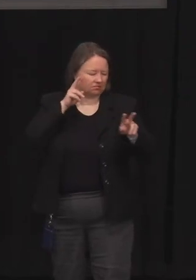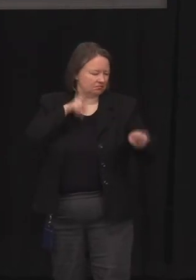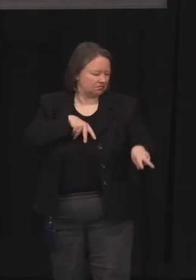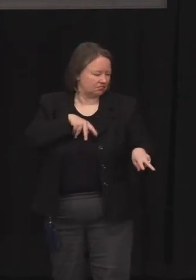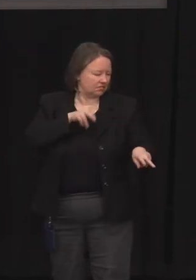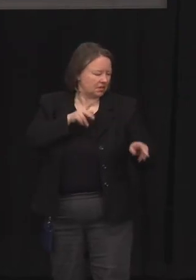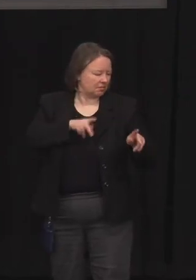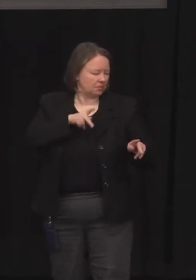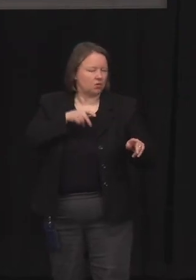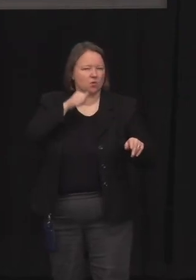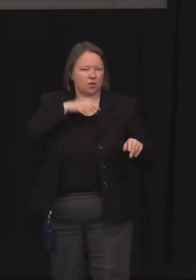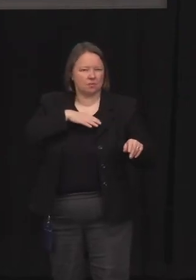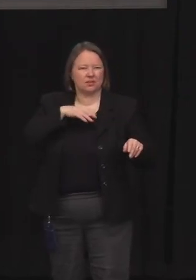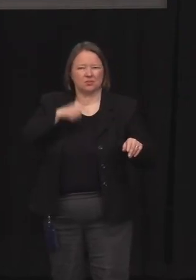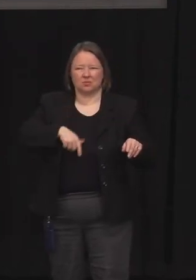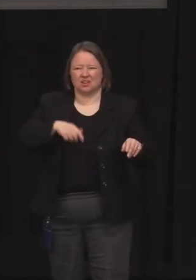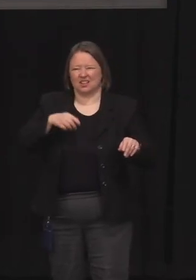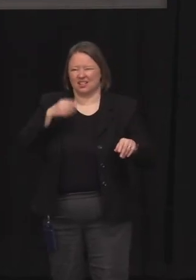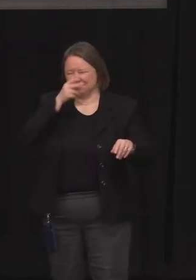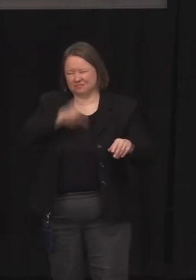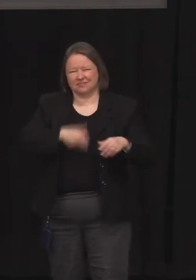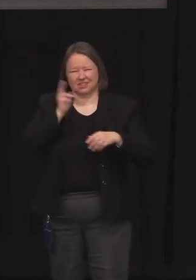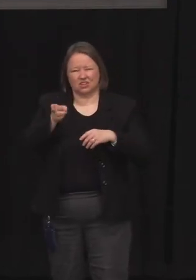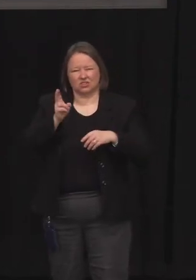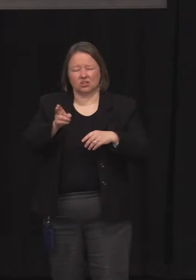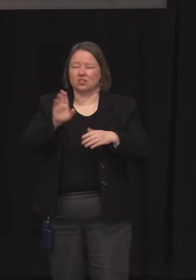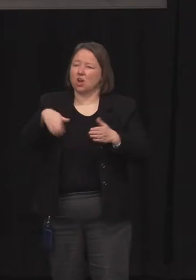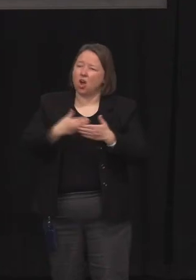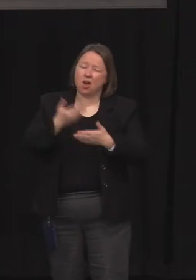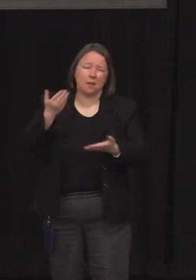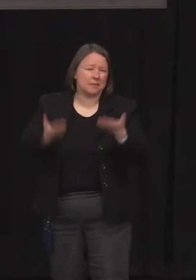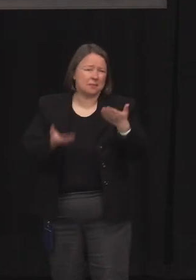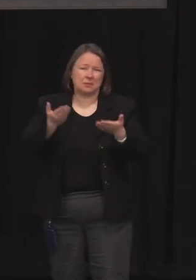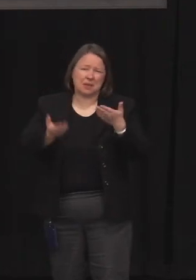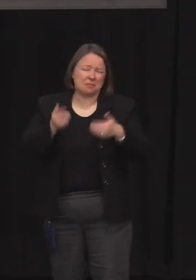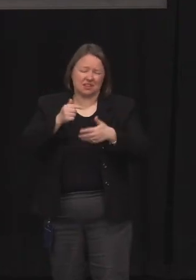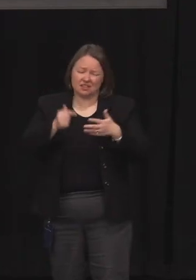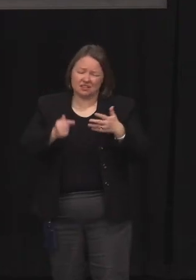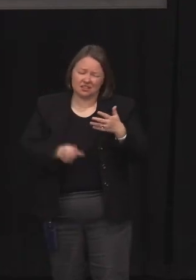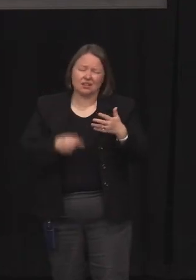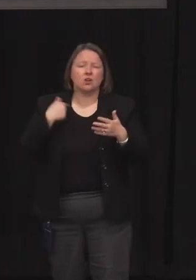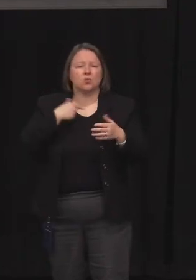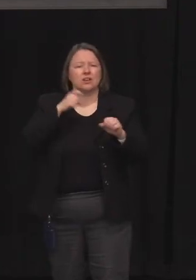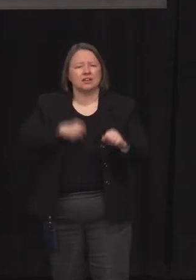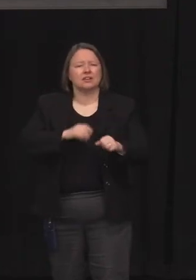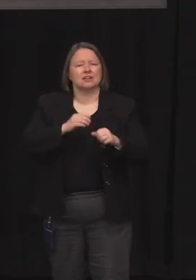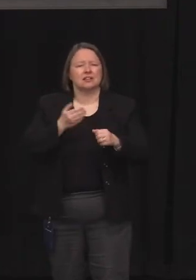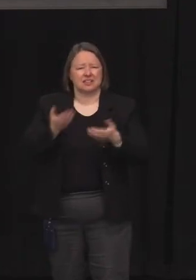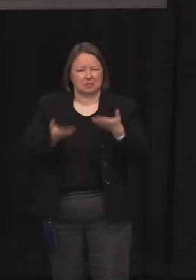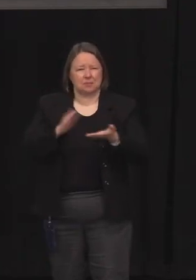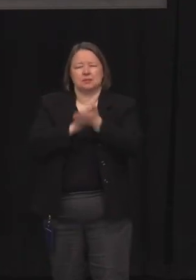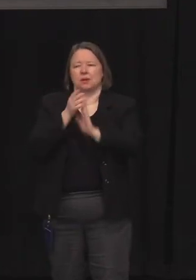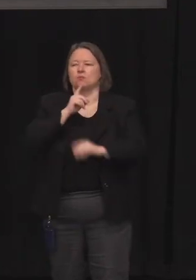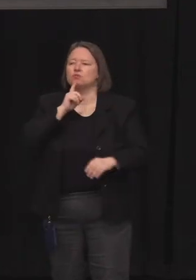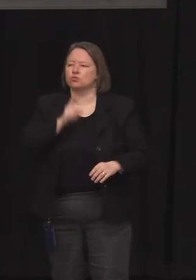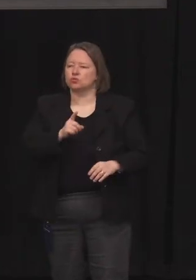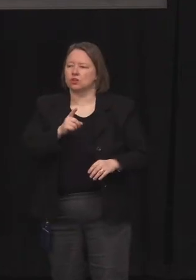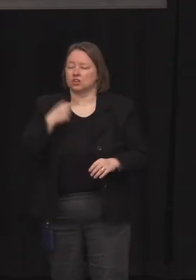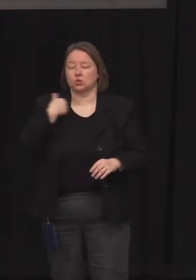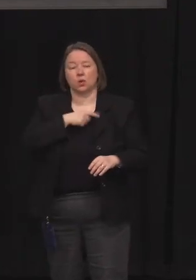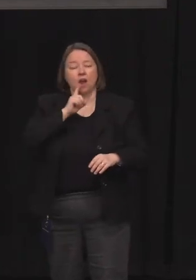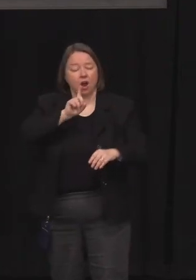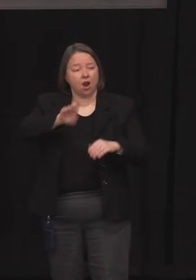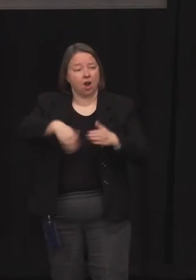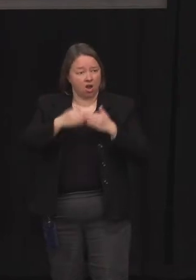people, women, and people with a poor history. These are all maybes, and it is up to us to make these maybes true. After all, aren't we all